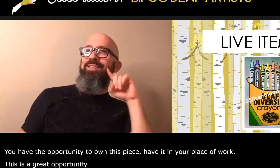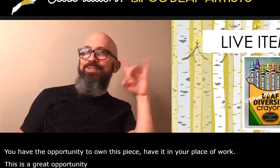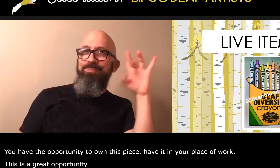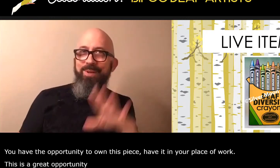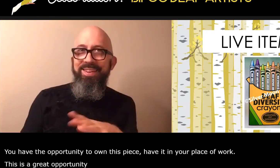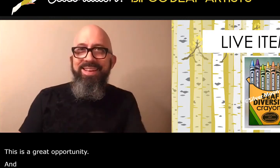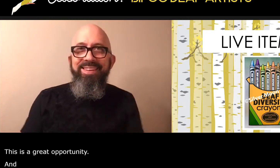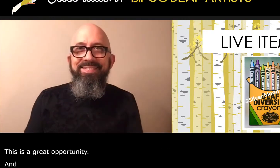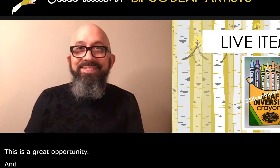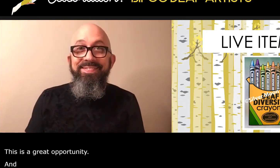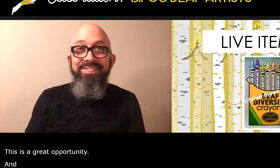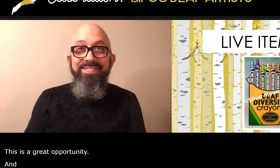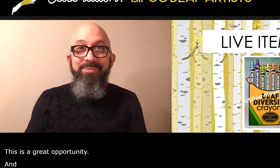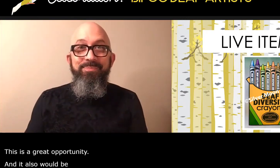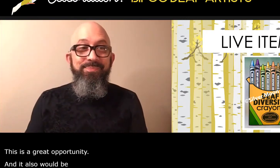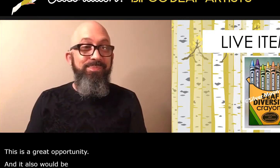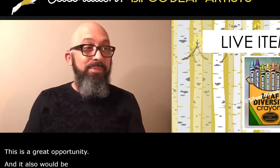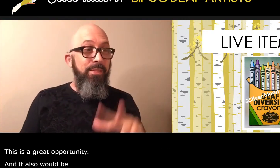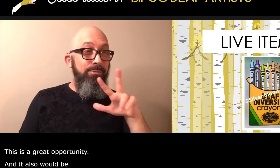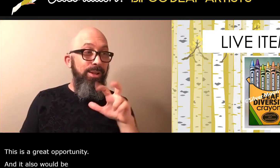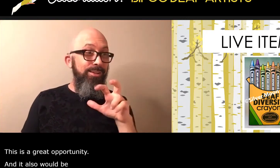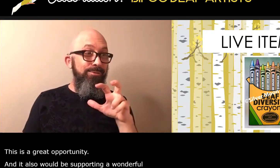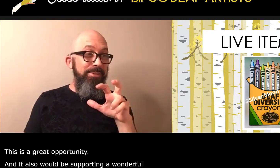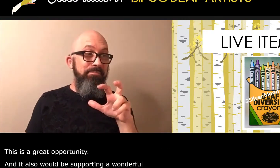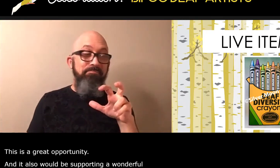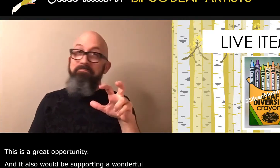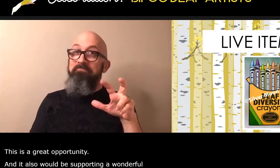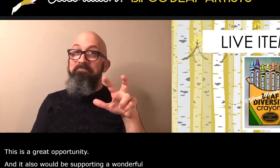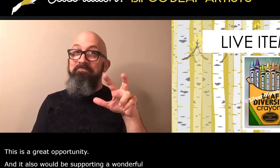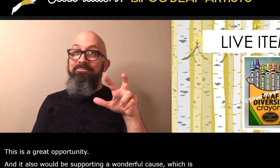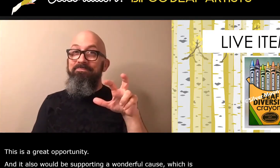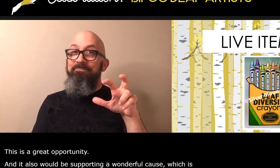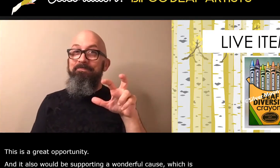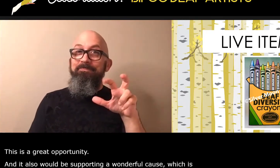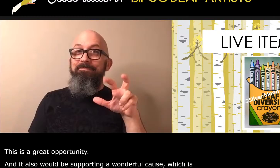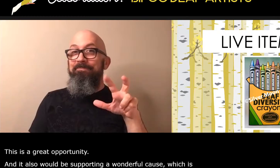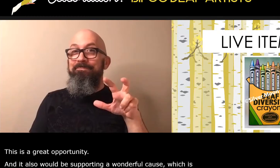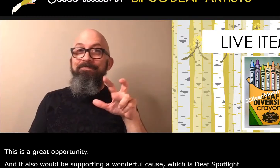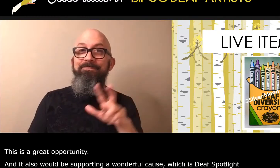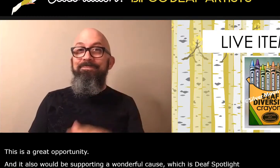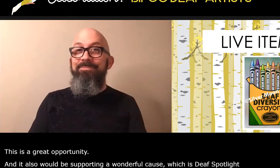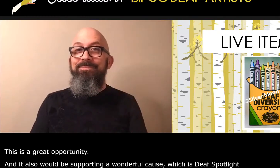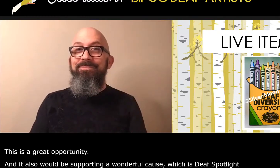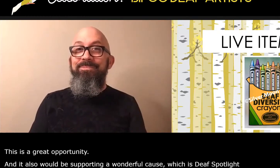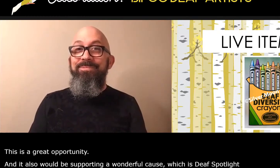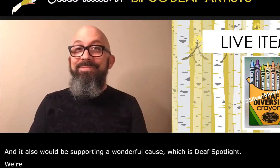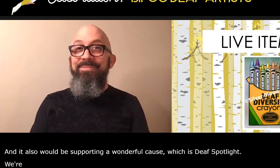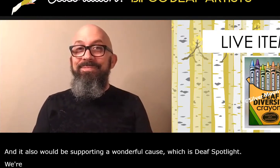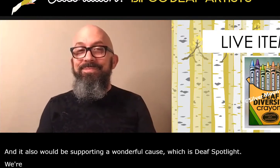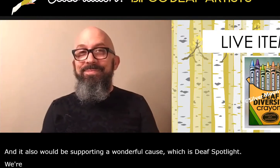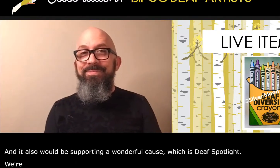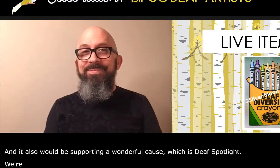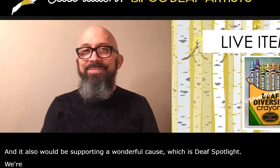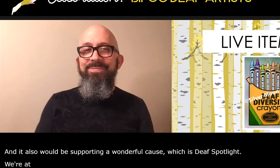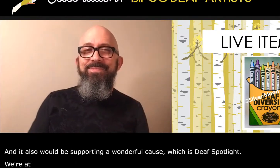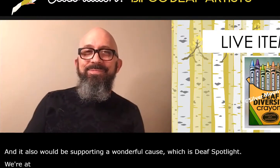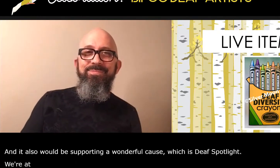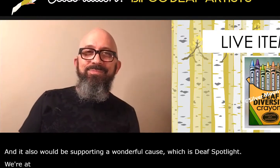also would be supporting a wonderful cause, which is Deaf Spotlight. We're at 300.